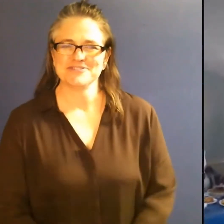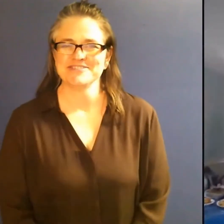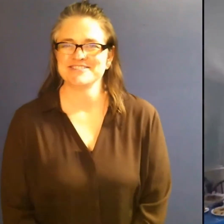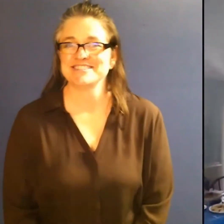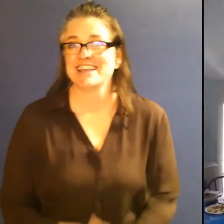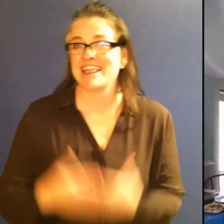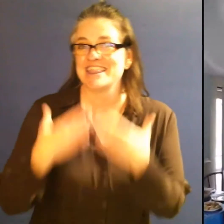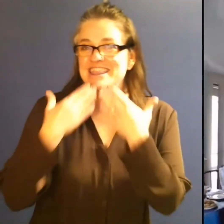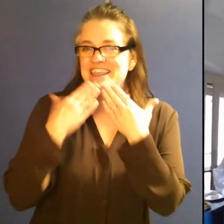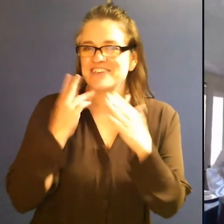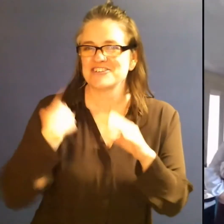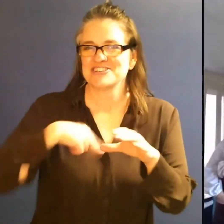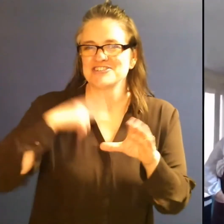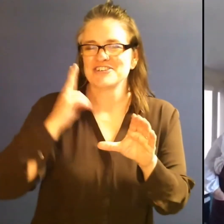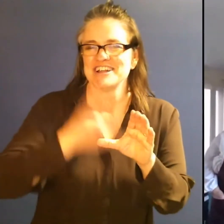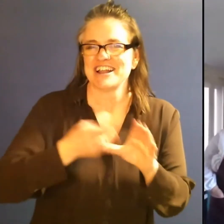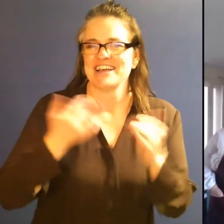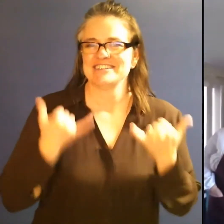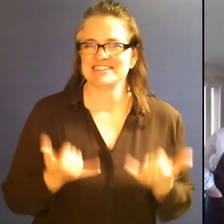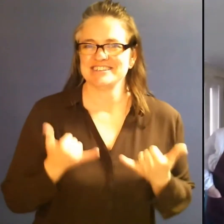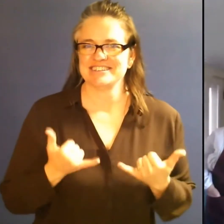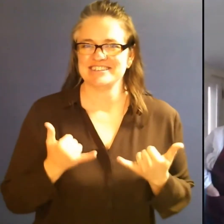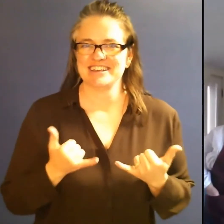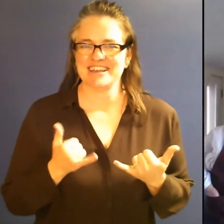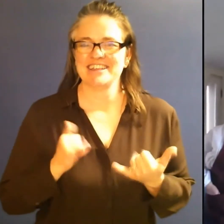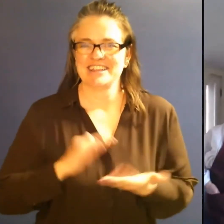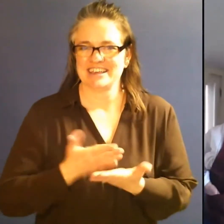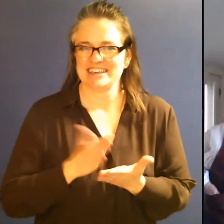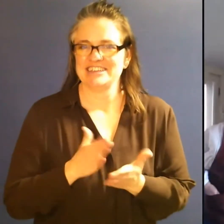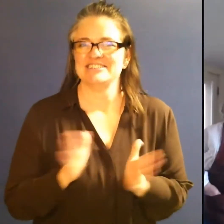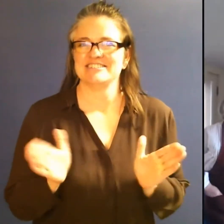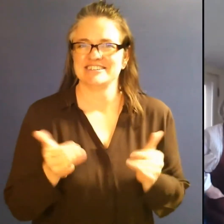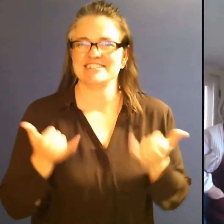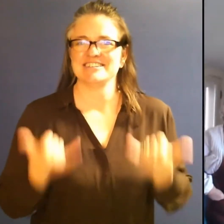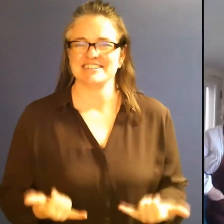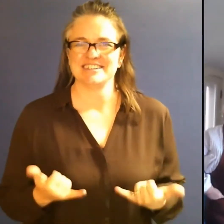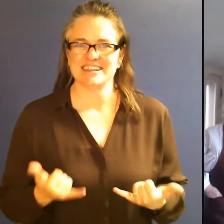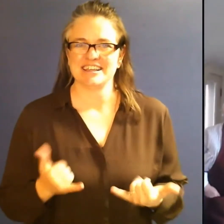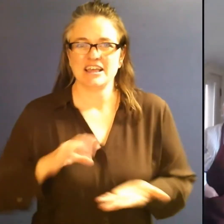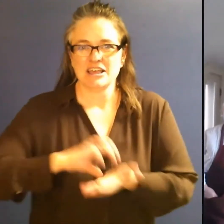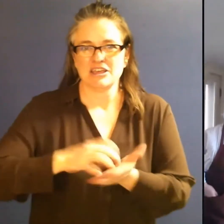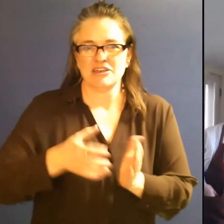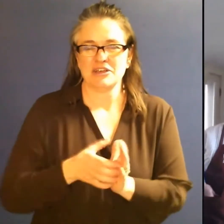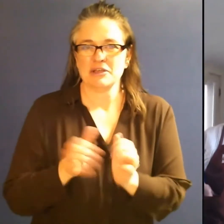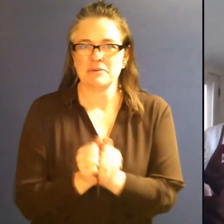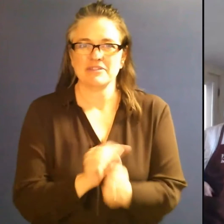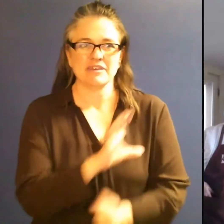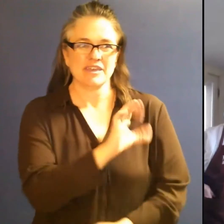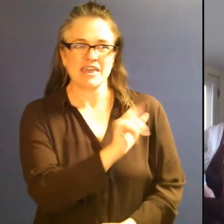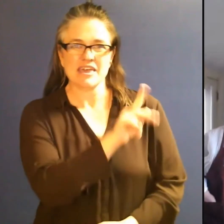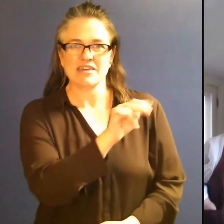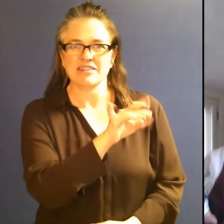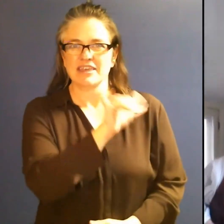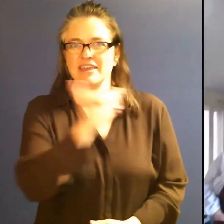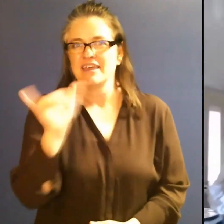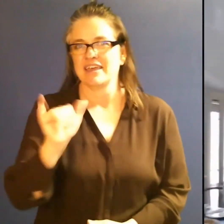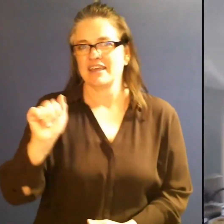Thank you for joining us in the Chellberg Farm kitchen today for cooking with Kathy and